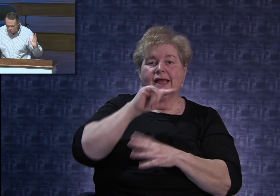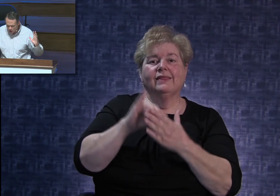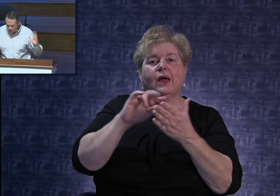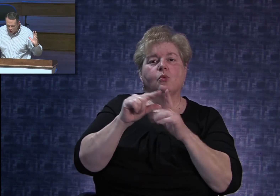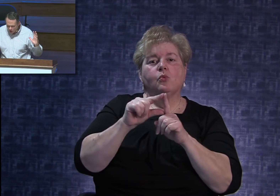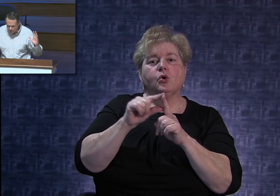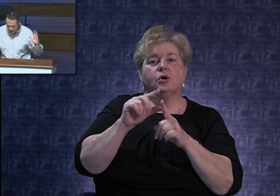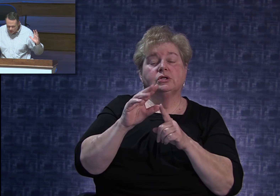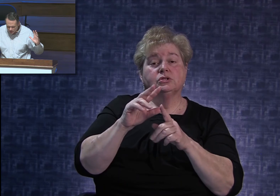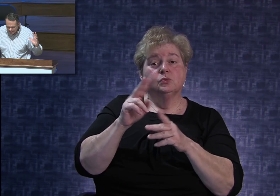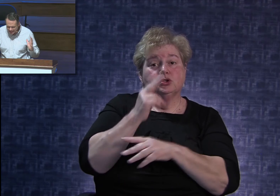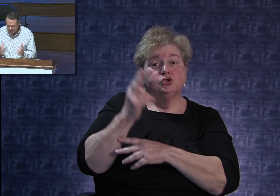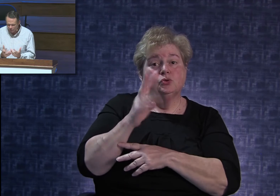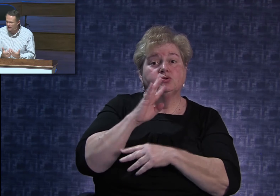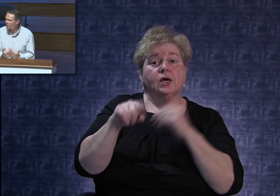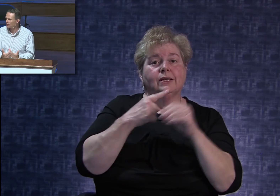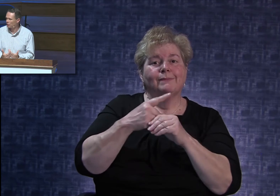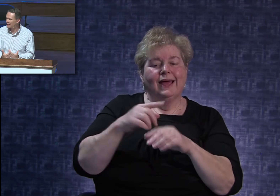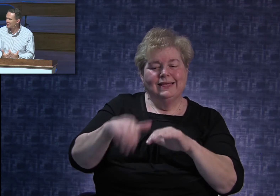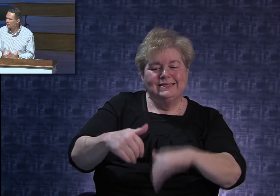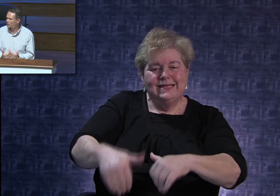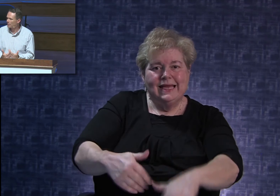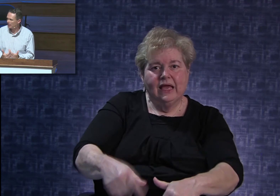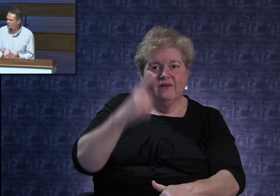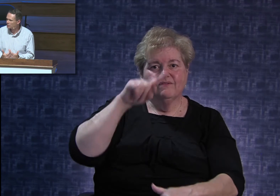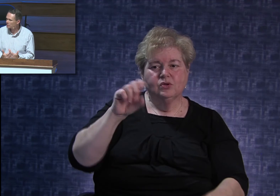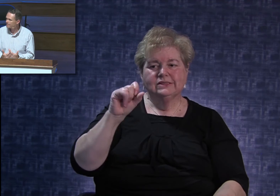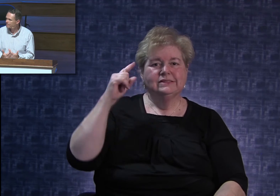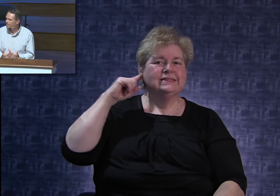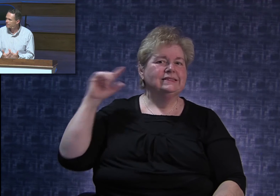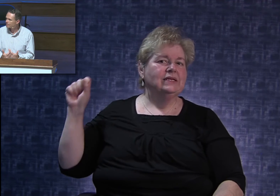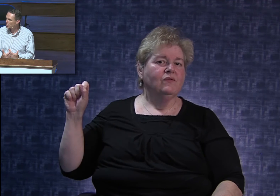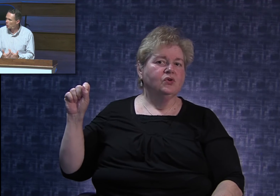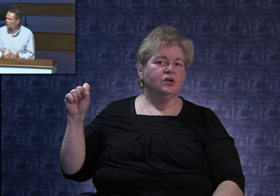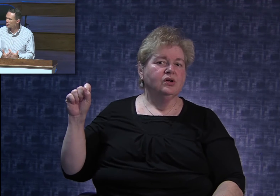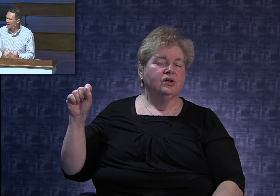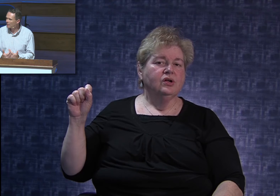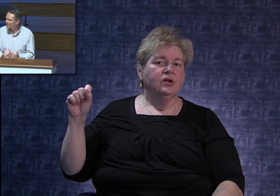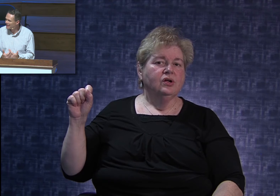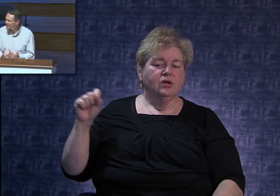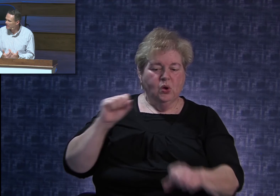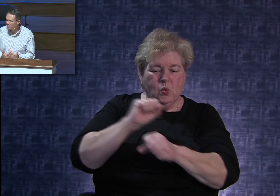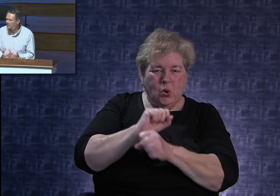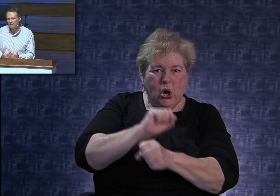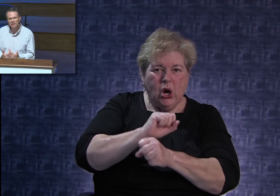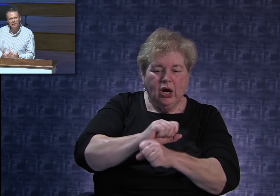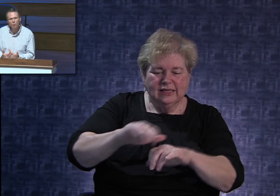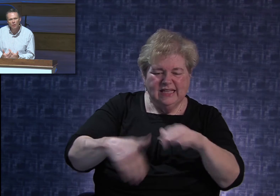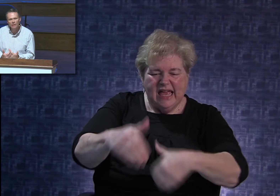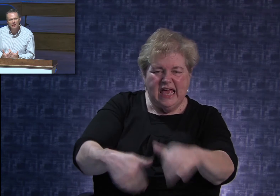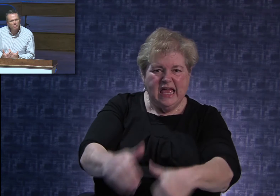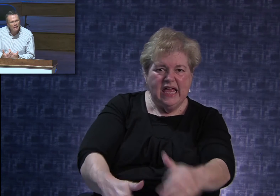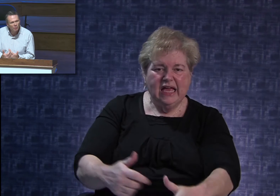to talk about digging for silver in silver mines. Work the ground, dig, keep digging,